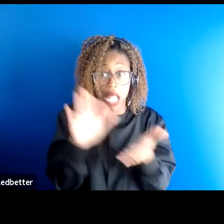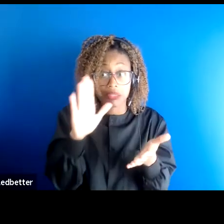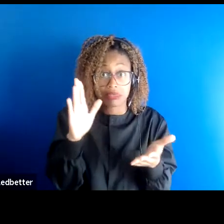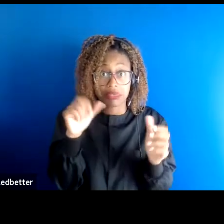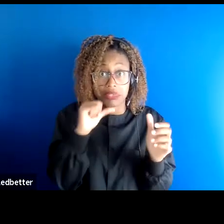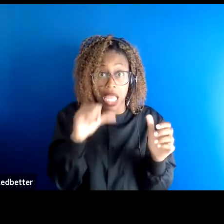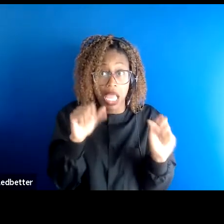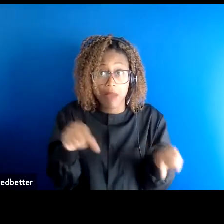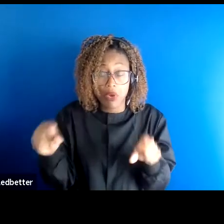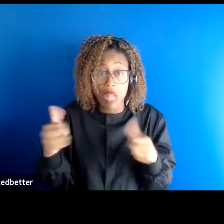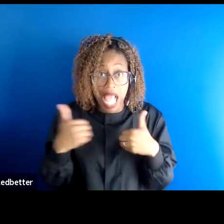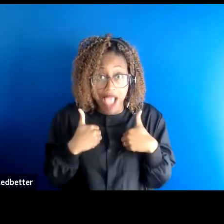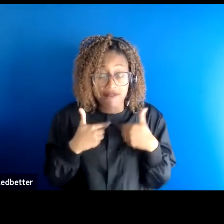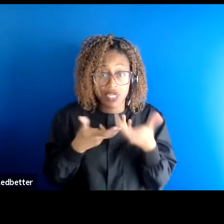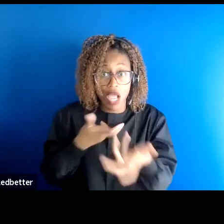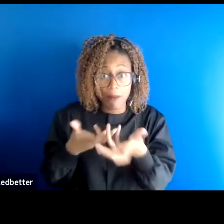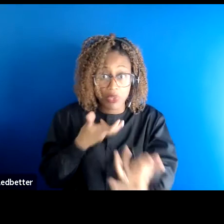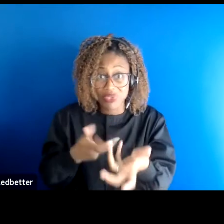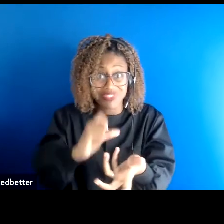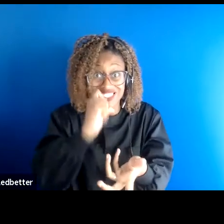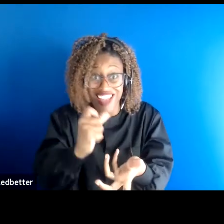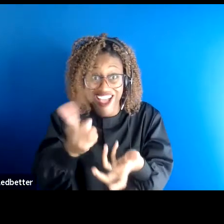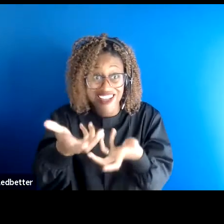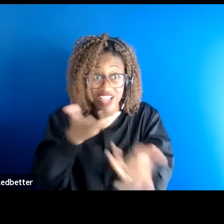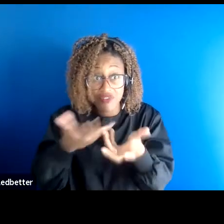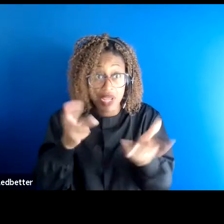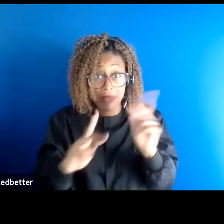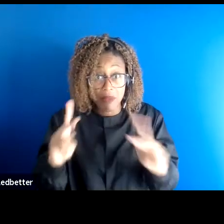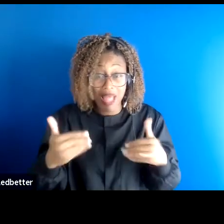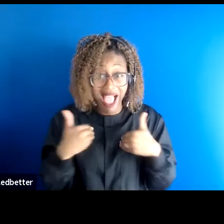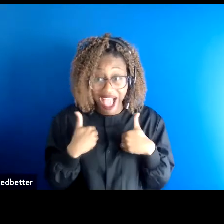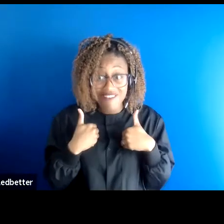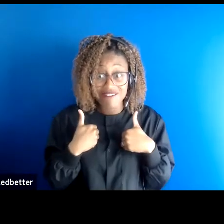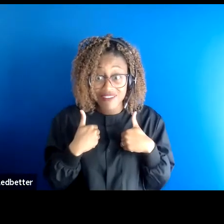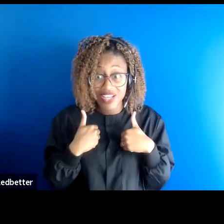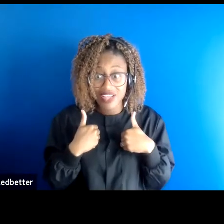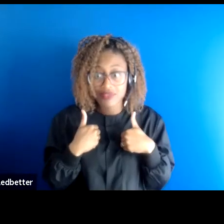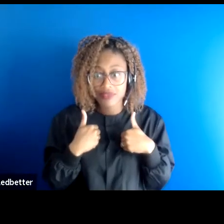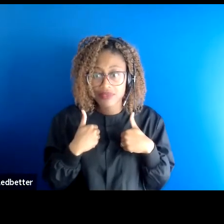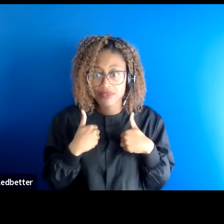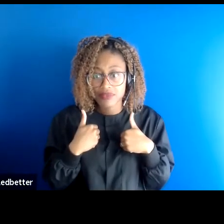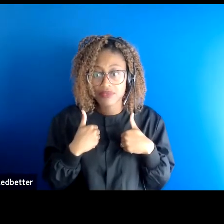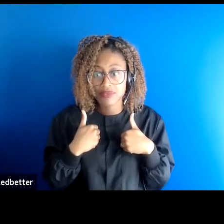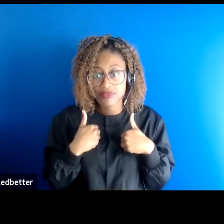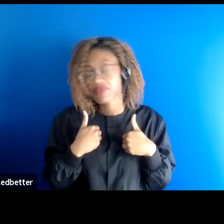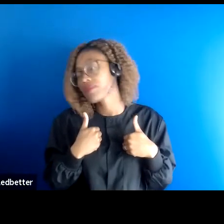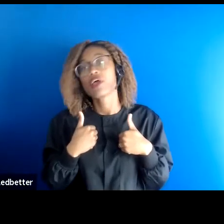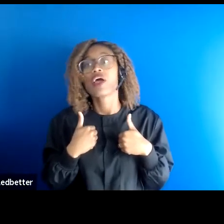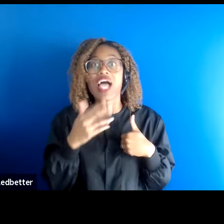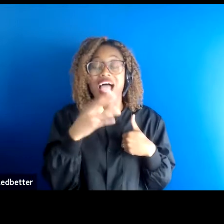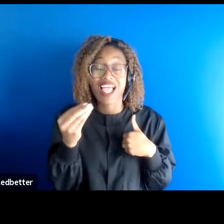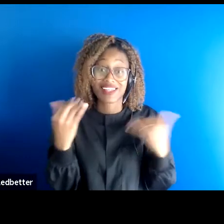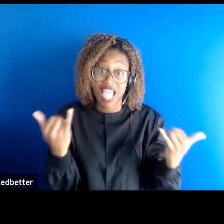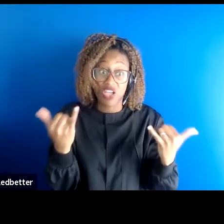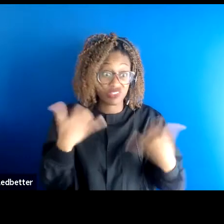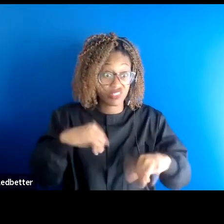today, they were just not conversations that people were having. As a matter of fact, and to this day still,